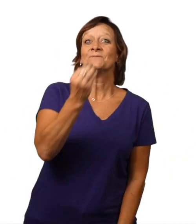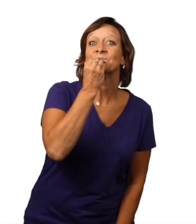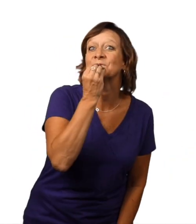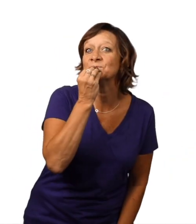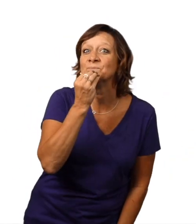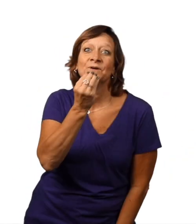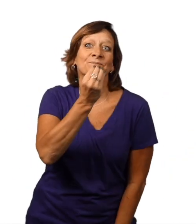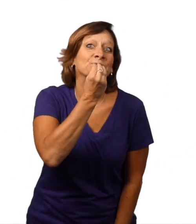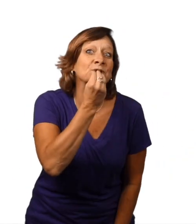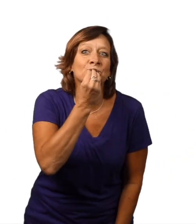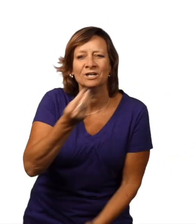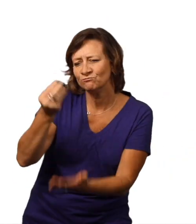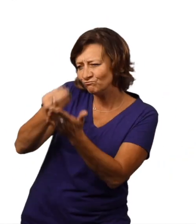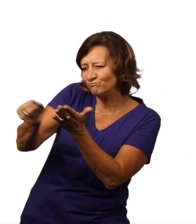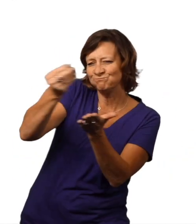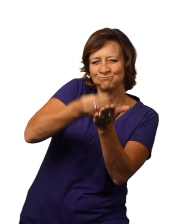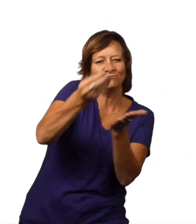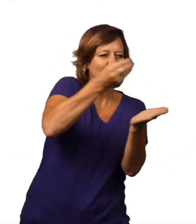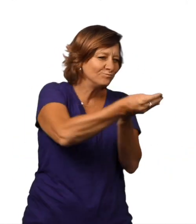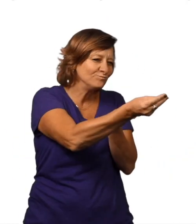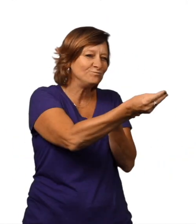Food, food. Buy, buy, buy.